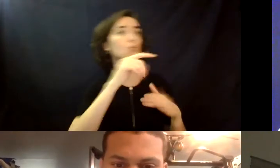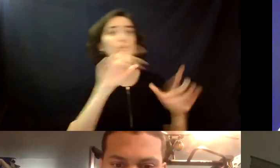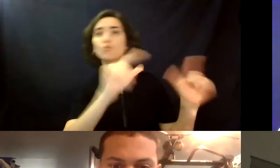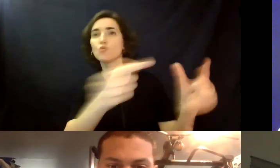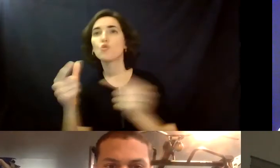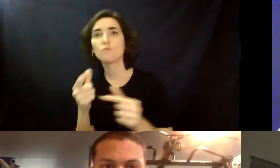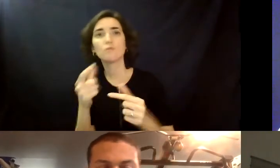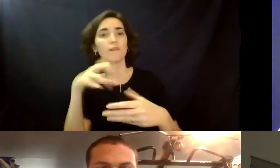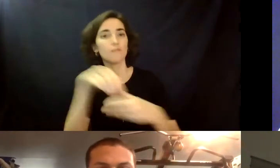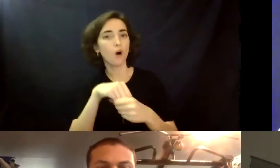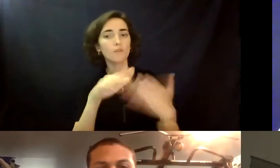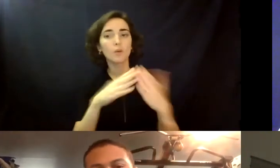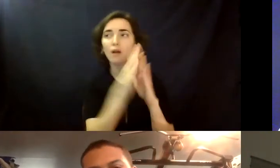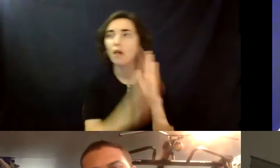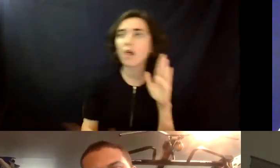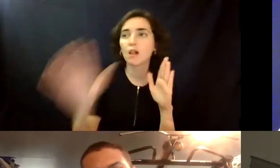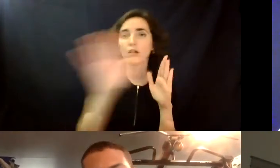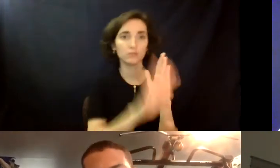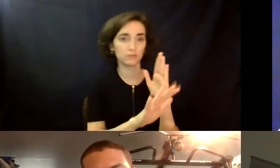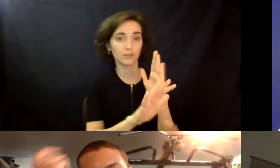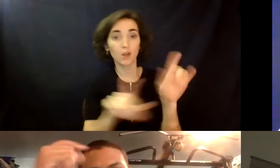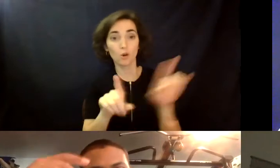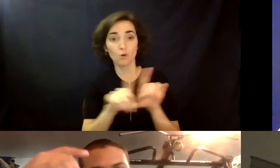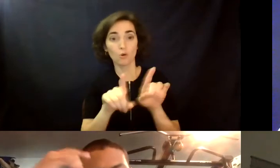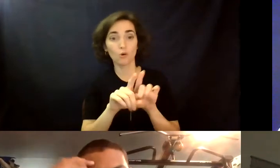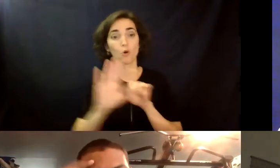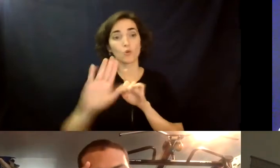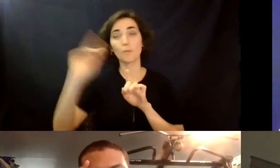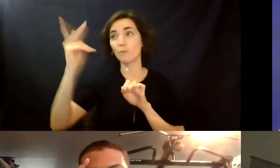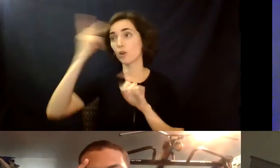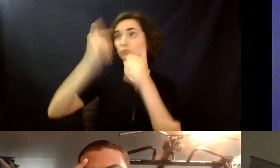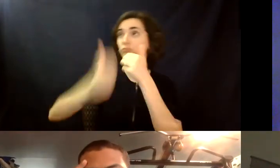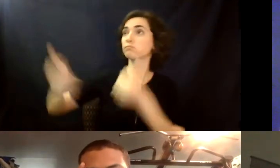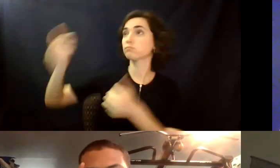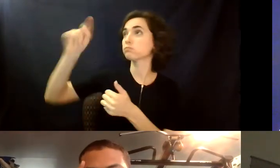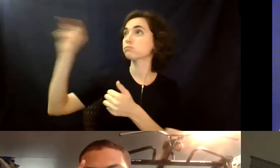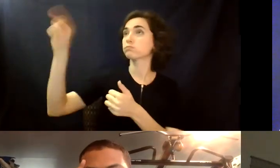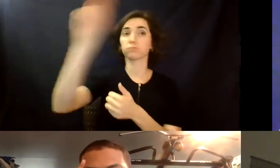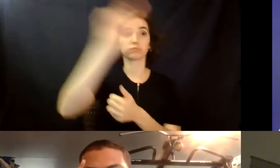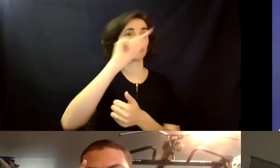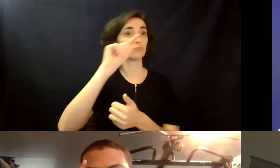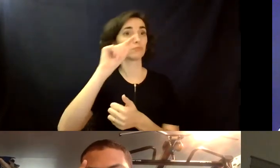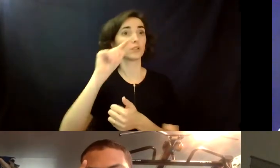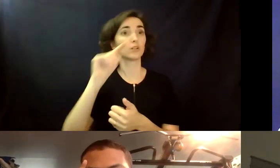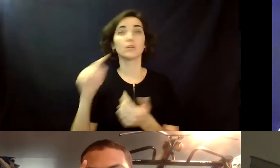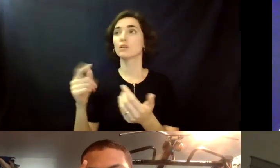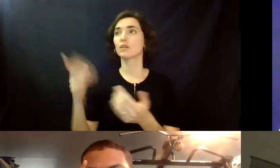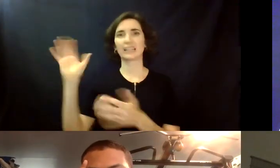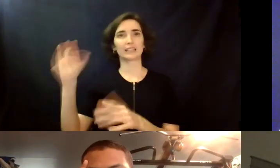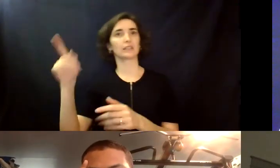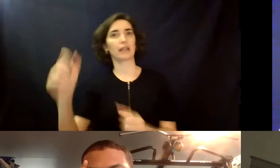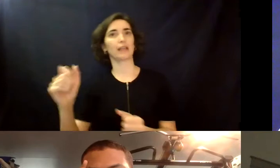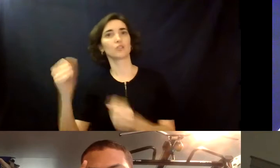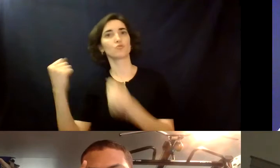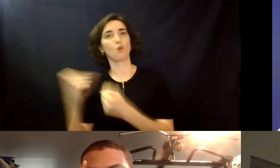throughout the community, and your political figures to actually have some teeth behind whatever you guys come